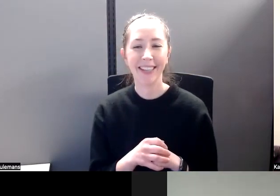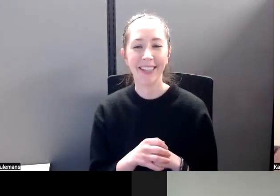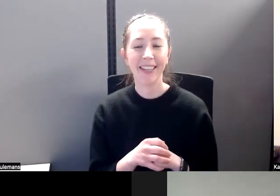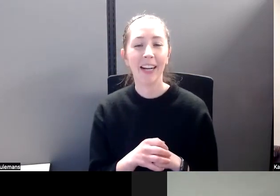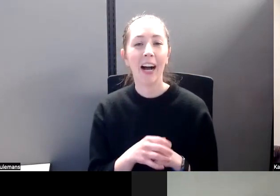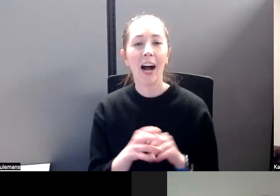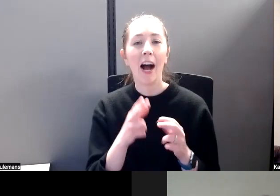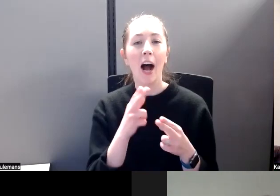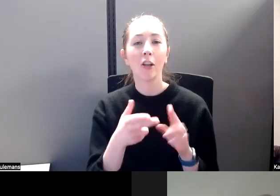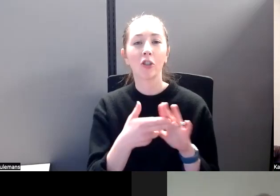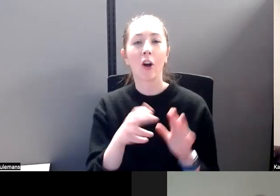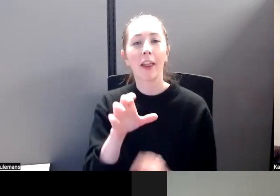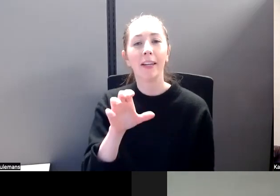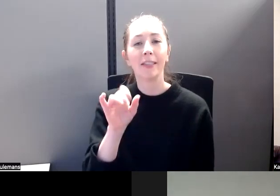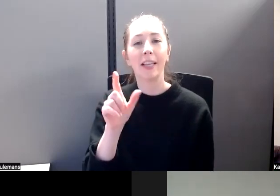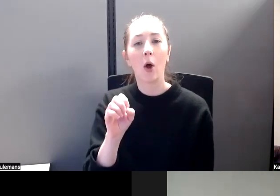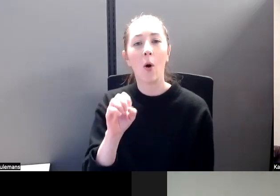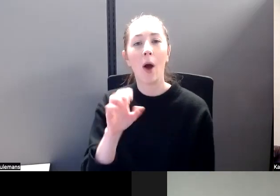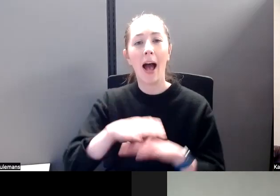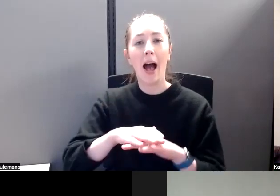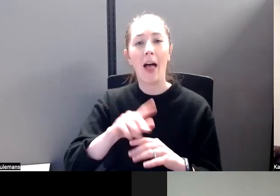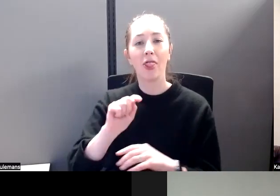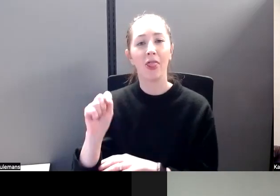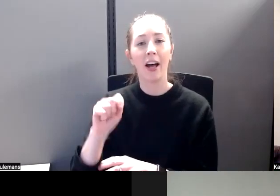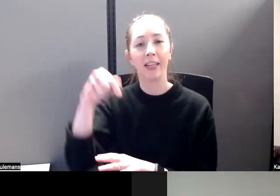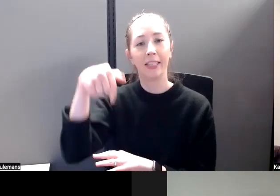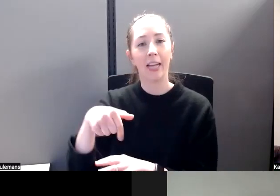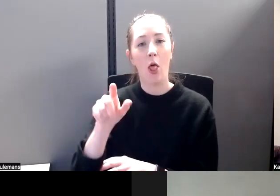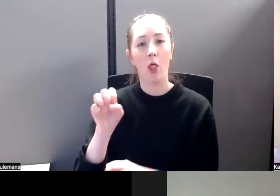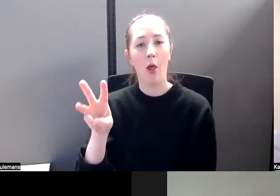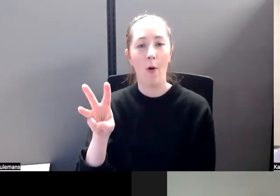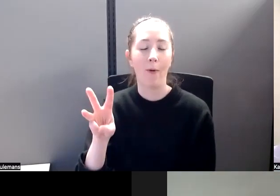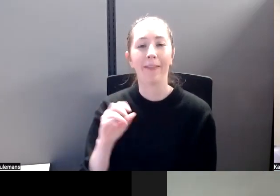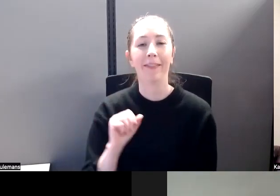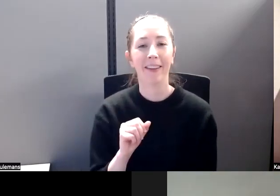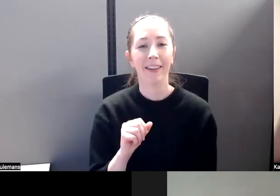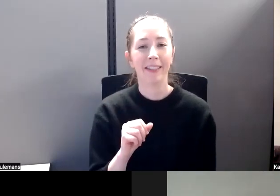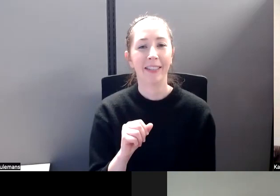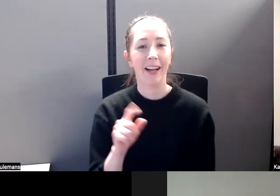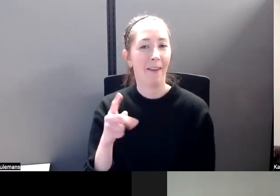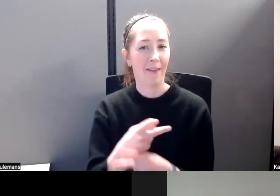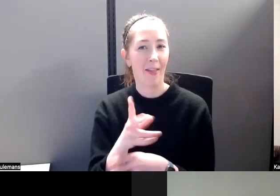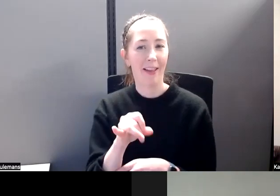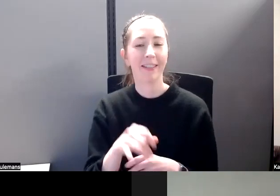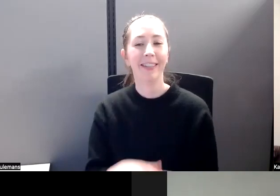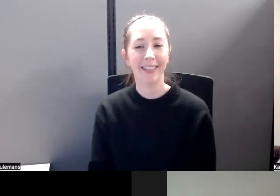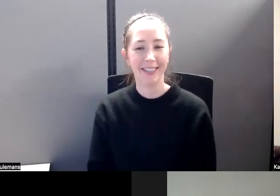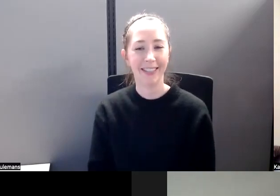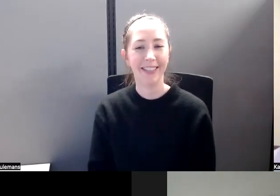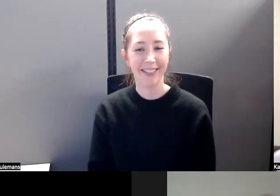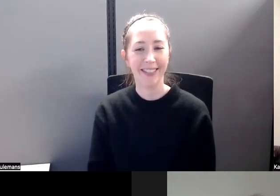just call it the C low on the down low, and it'll be all of you. I just, you know, I'm like trying to figure out what do I. Yeah. Yeah, I'm